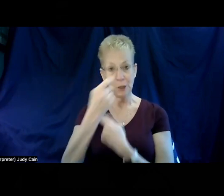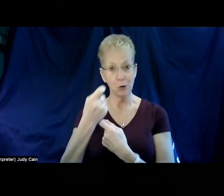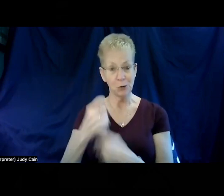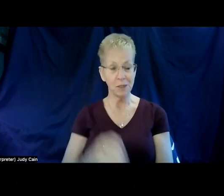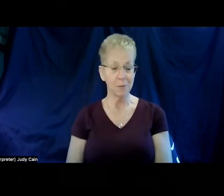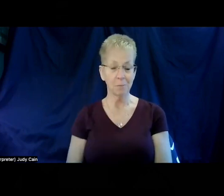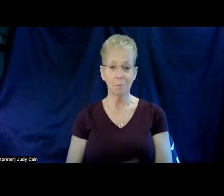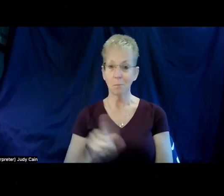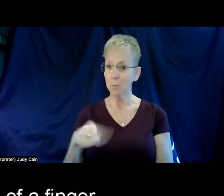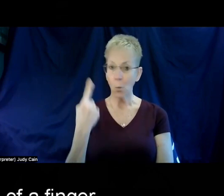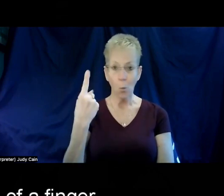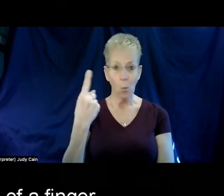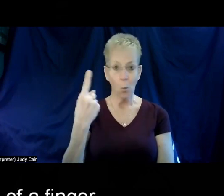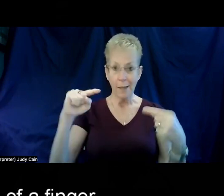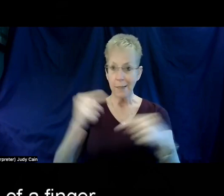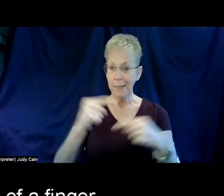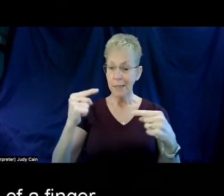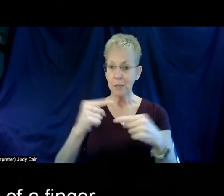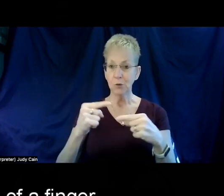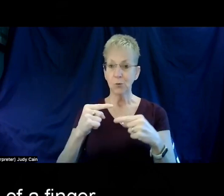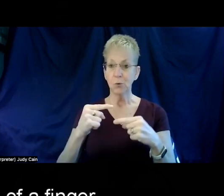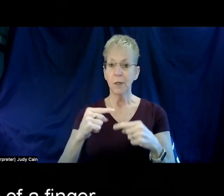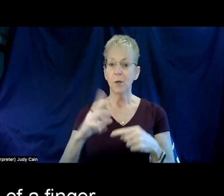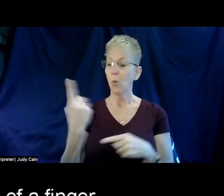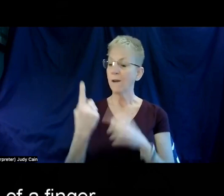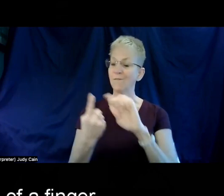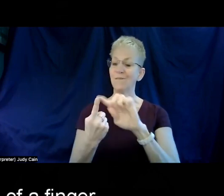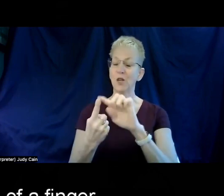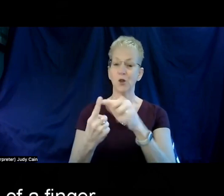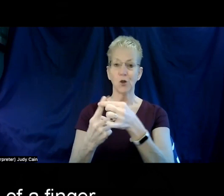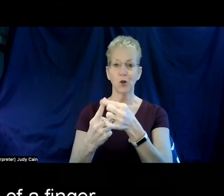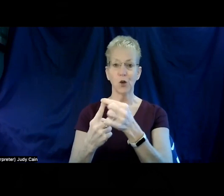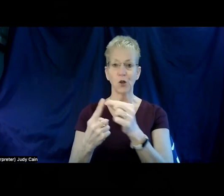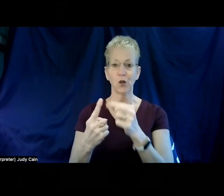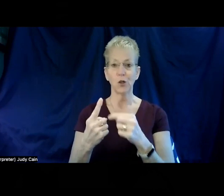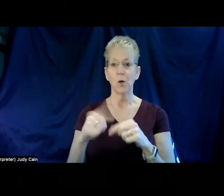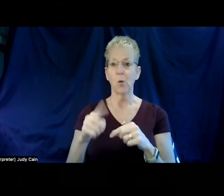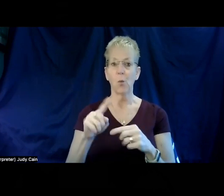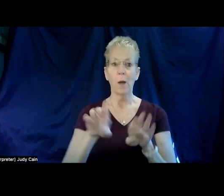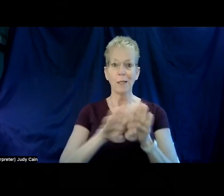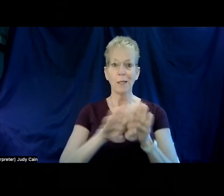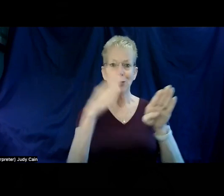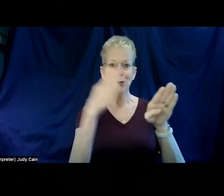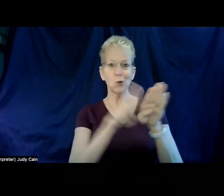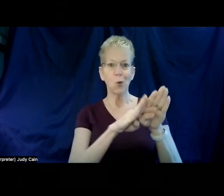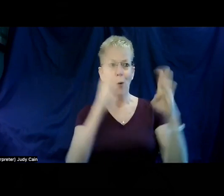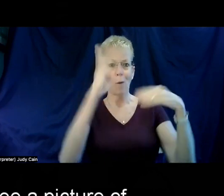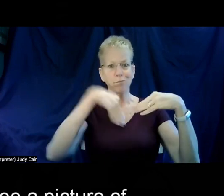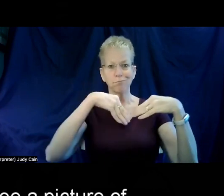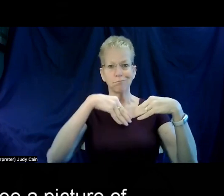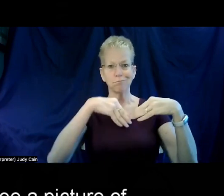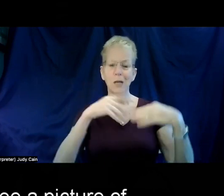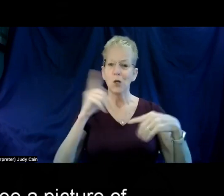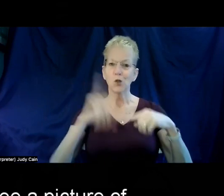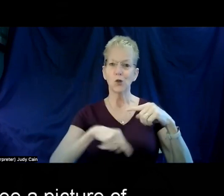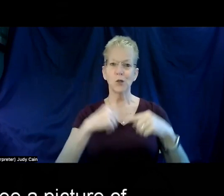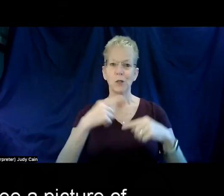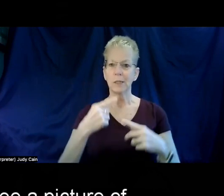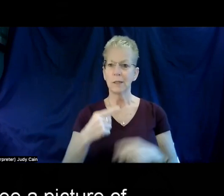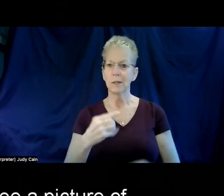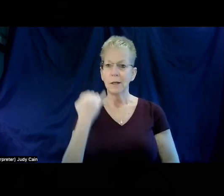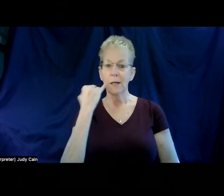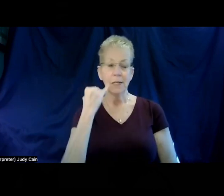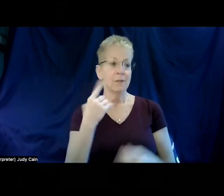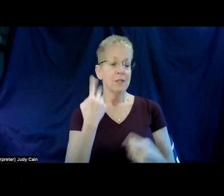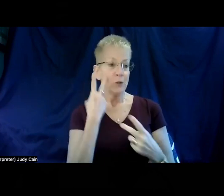was he lost the tip of a finger when a tank hatch fell on it. He didn't get his hand out of the way. And if you ever see a picture